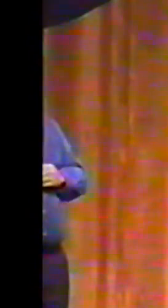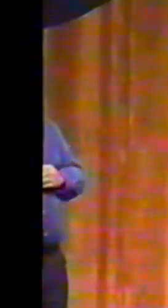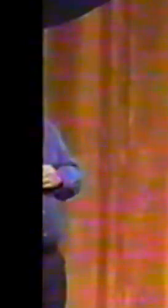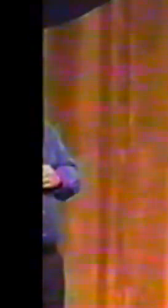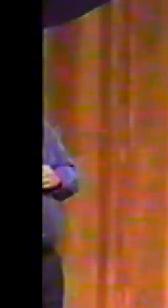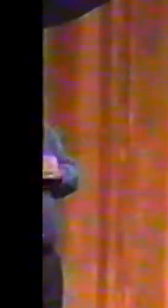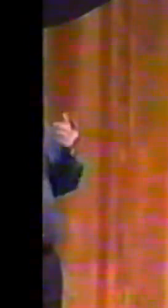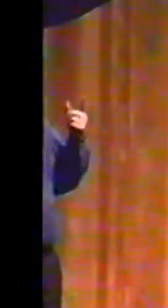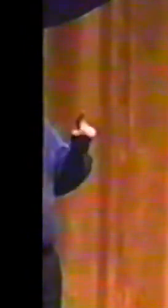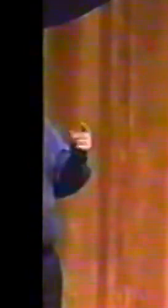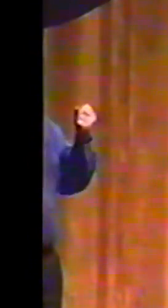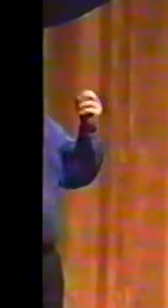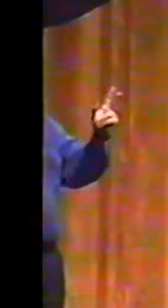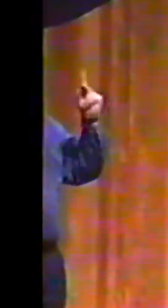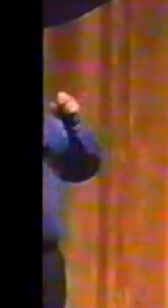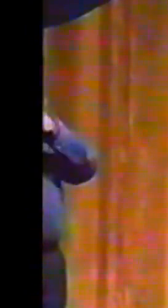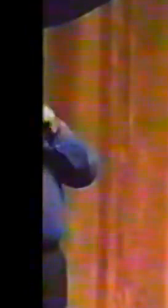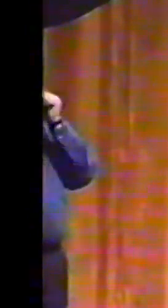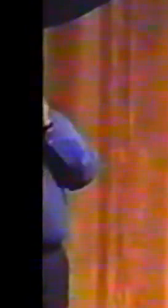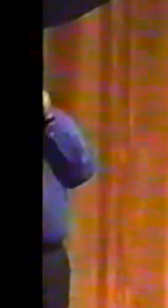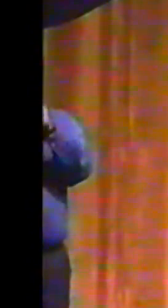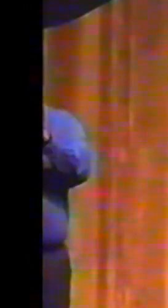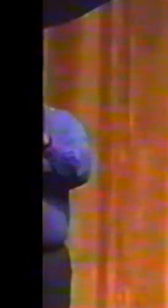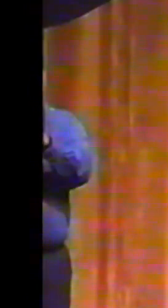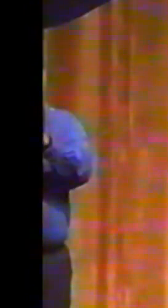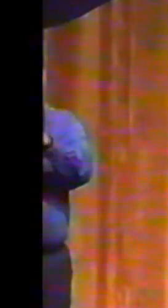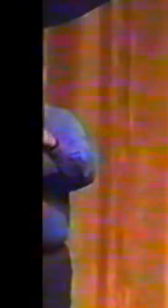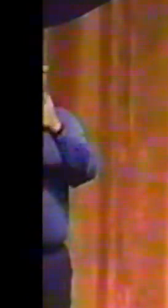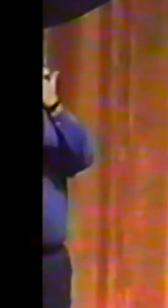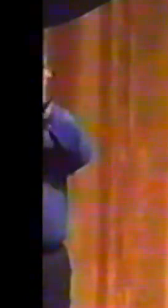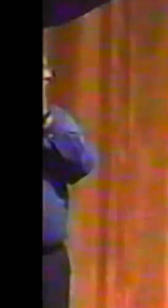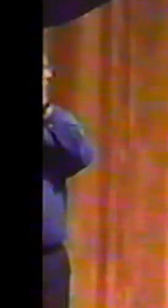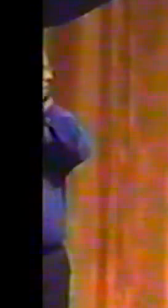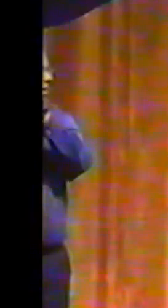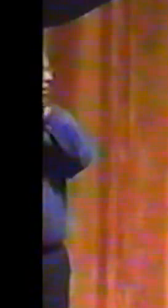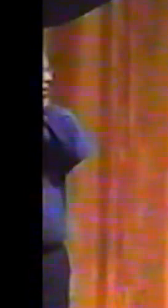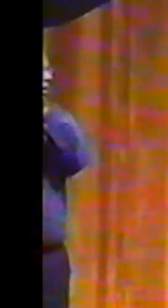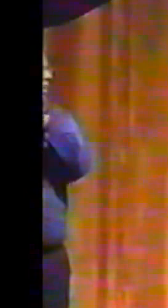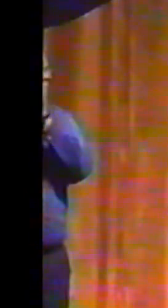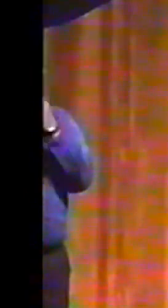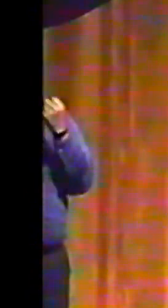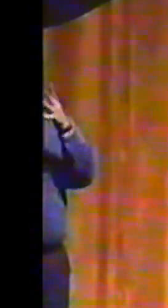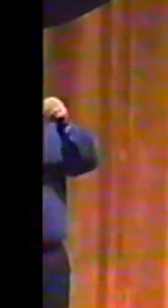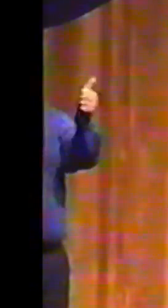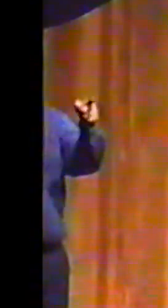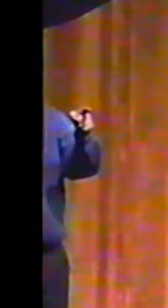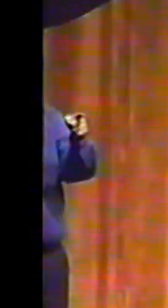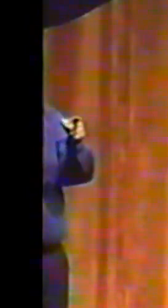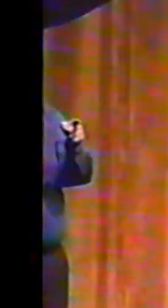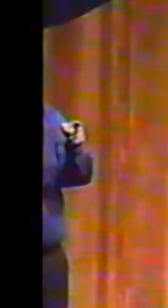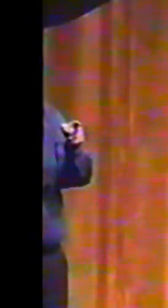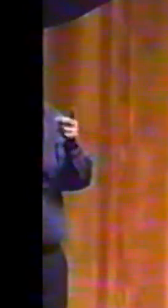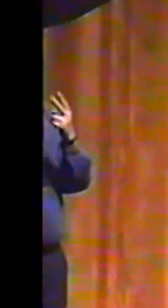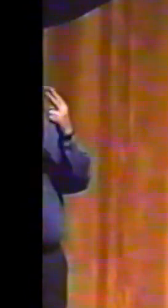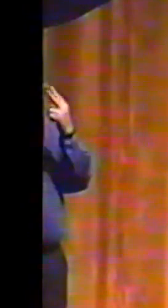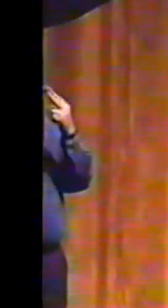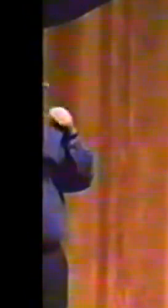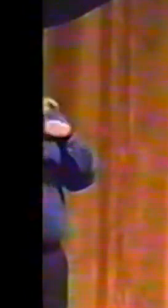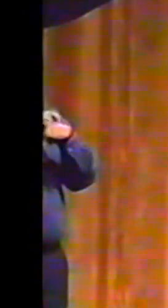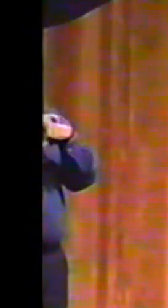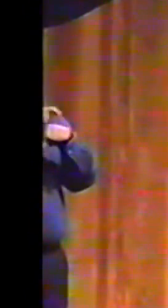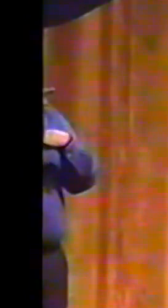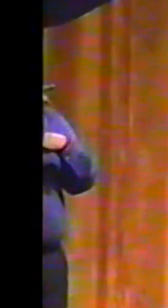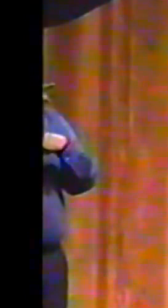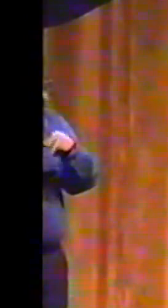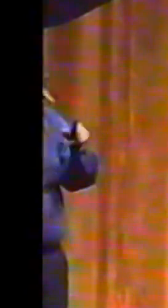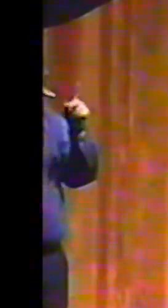Many, many people I dealt with at the INS were very helpful. Many others were not. And in fact, there were a couple of cases where I was told out and